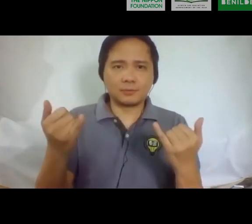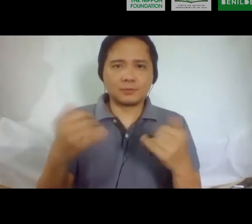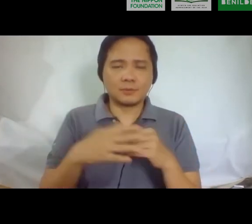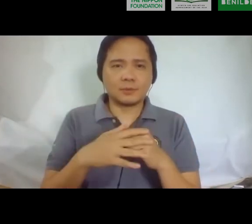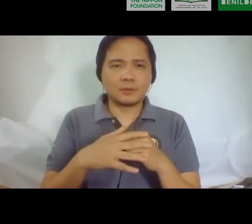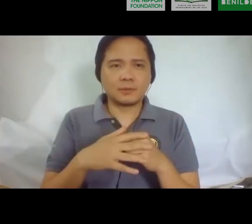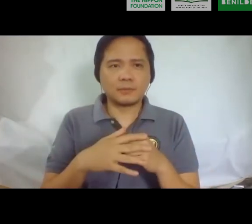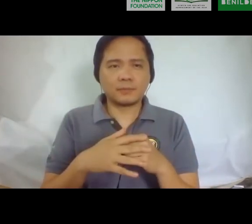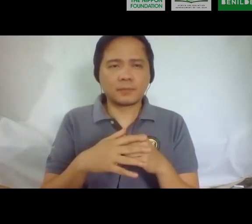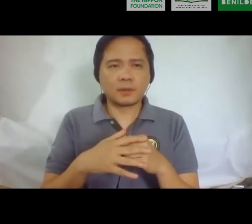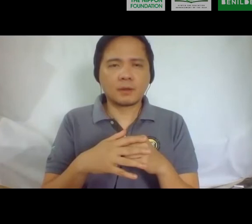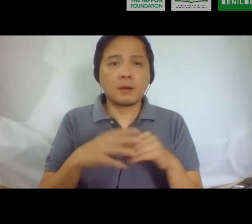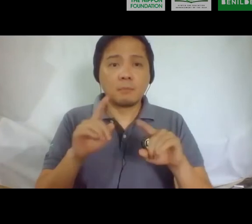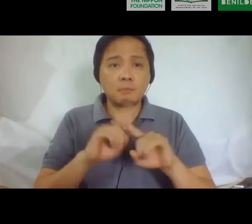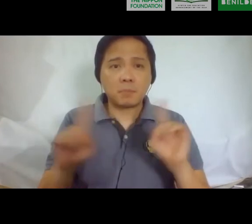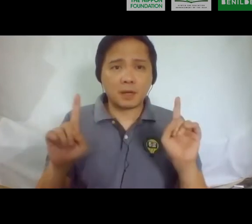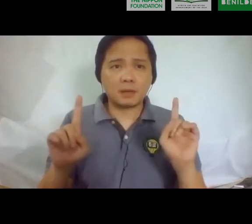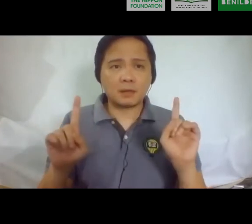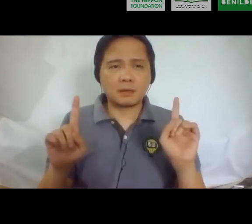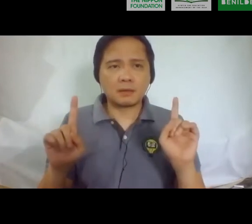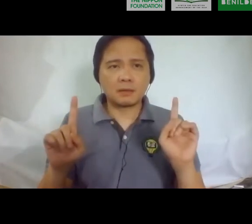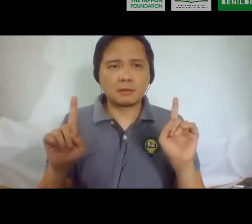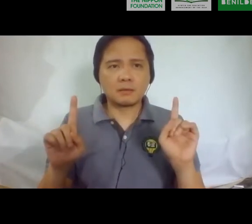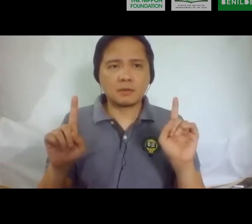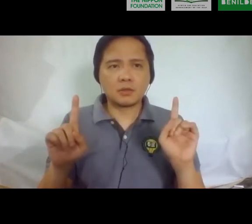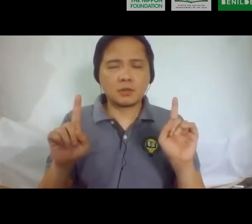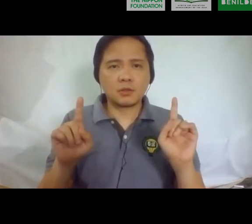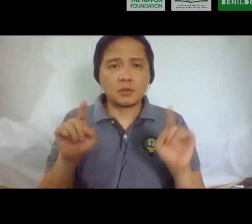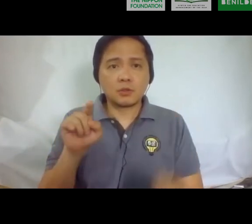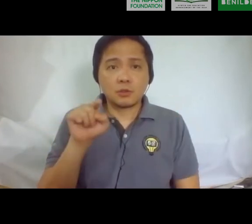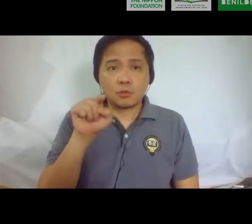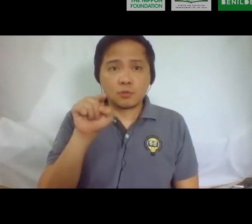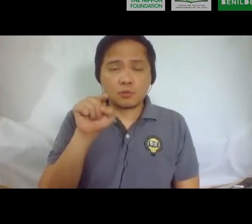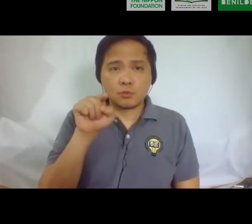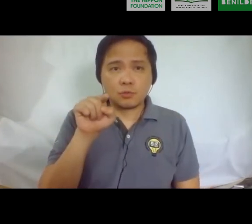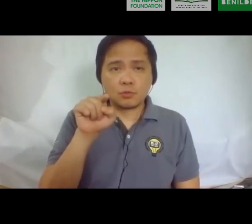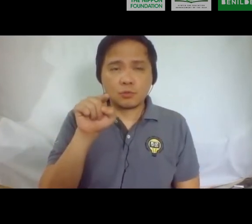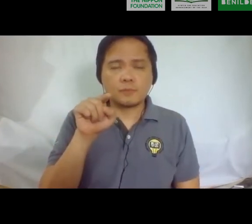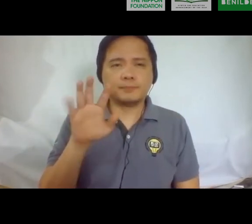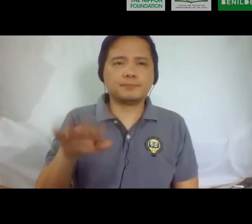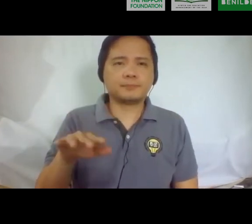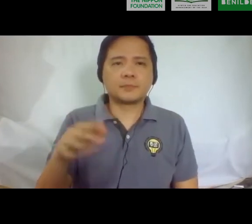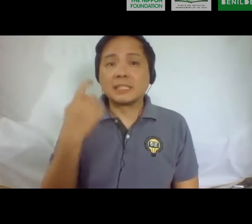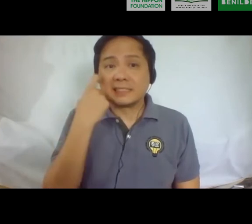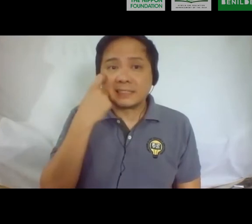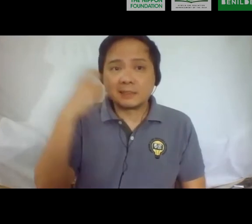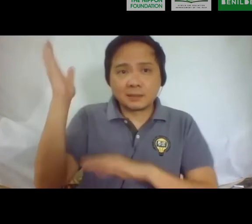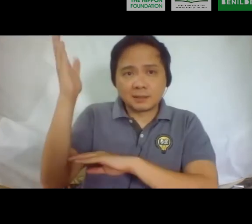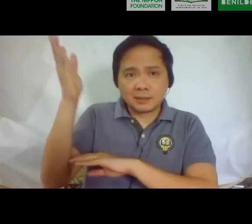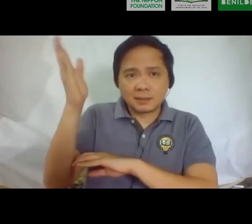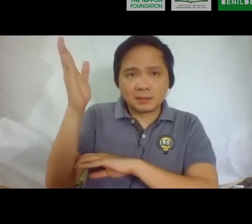I just wanted to know if you were able to see part of what we discussed in the lecture.